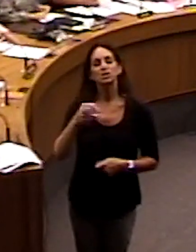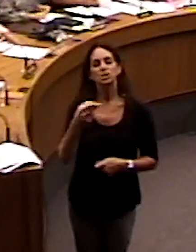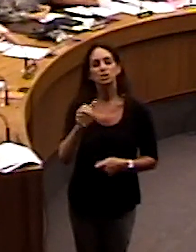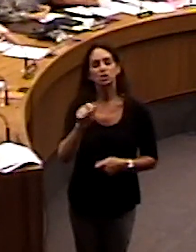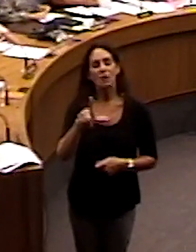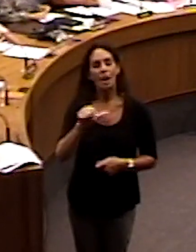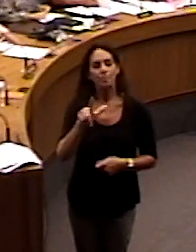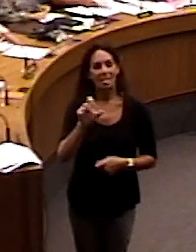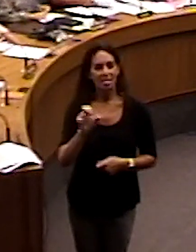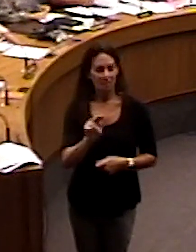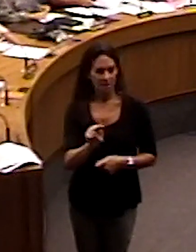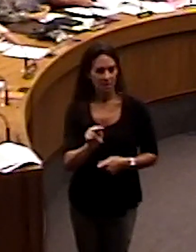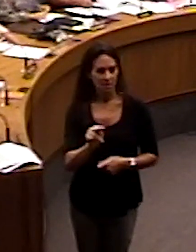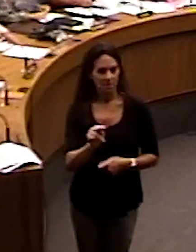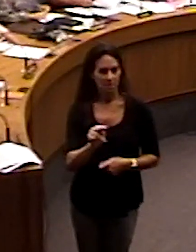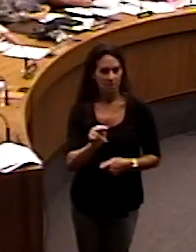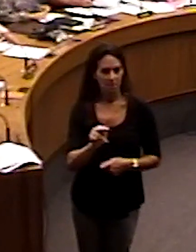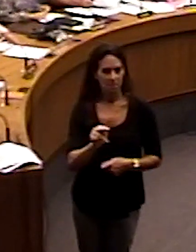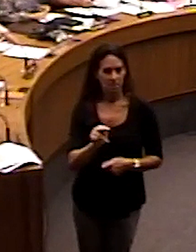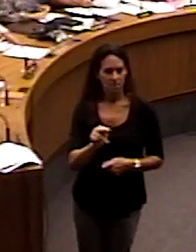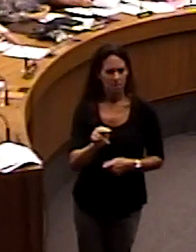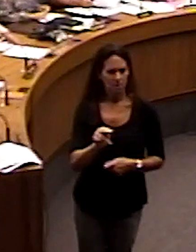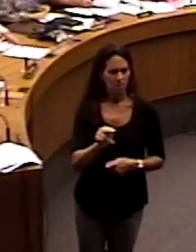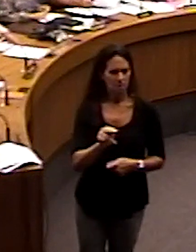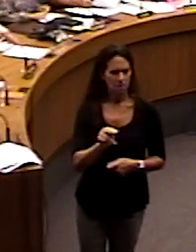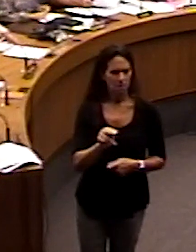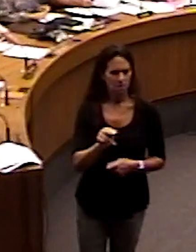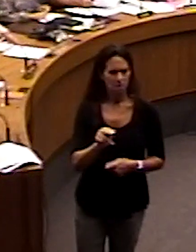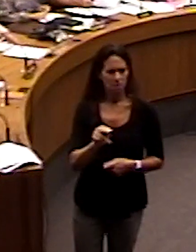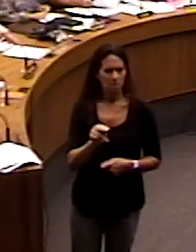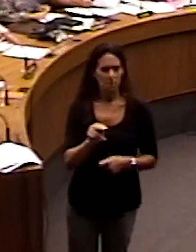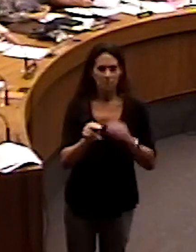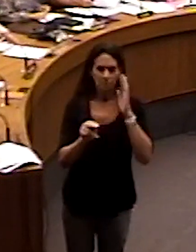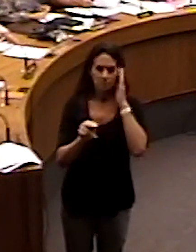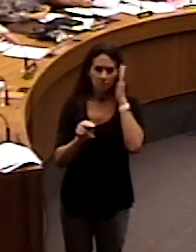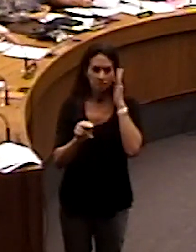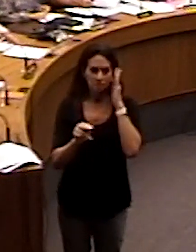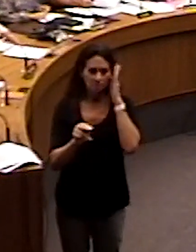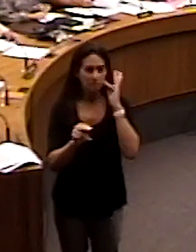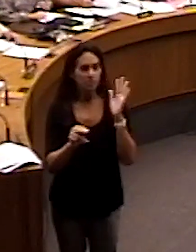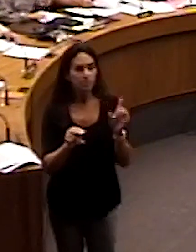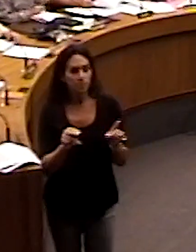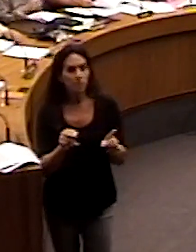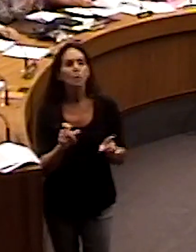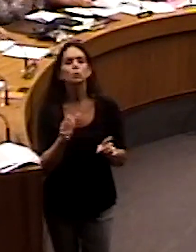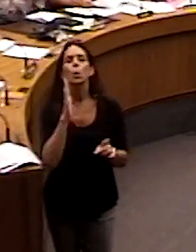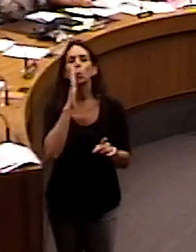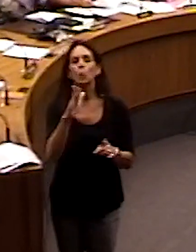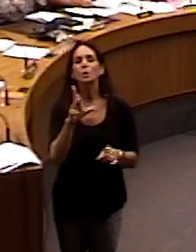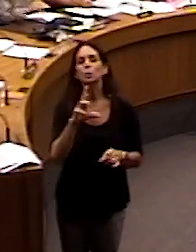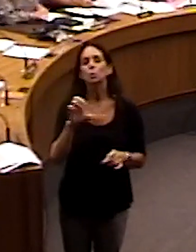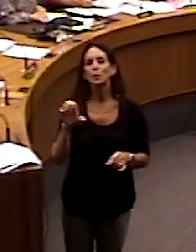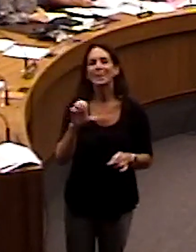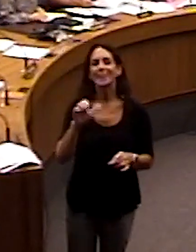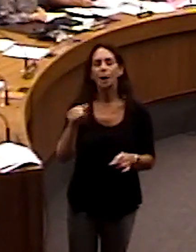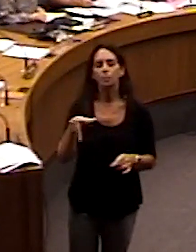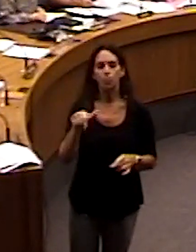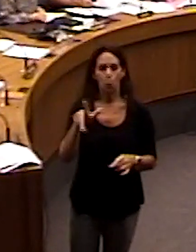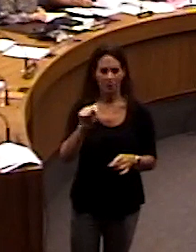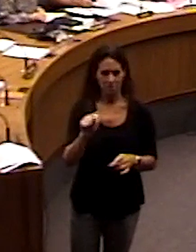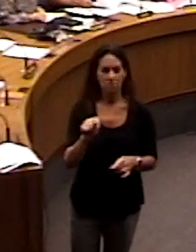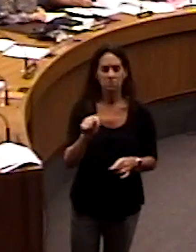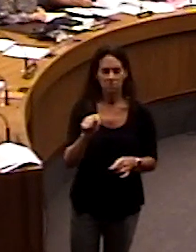2023. Does it end in December? We're going to reappoint in January, Chief? Yes. Yeah? Okay. Thank you.